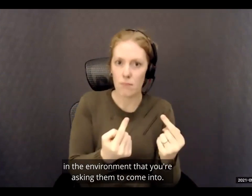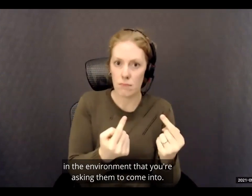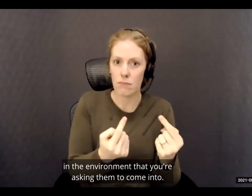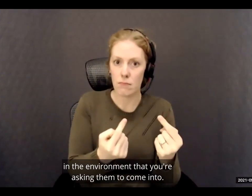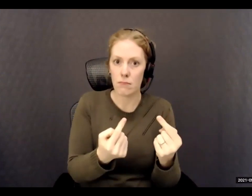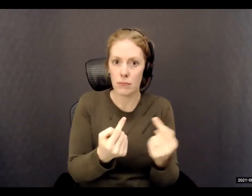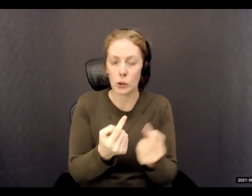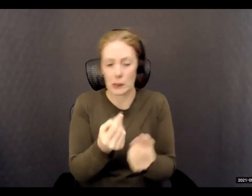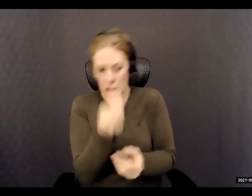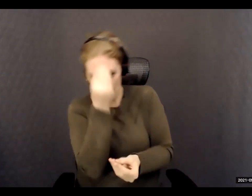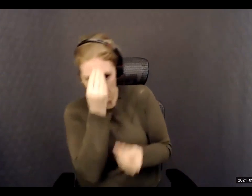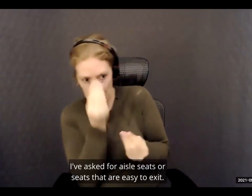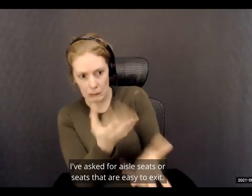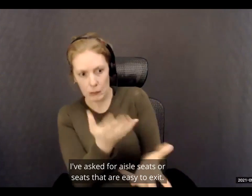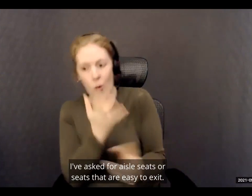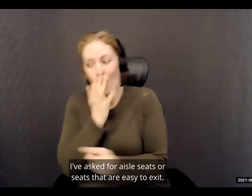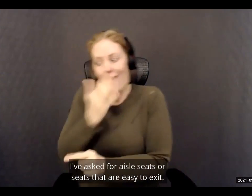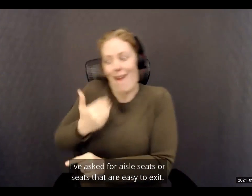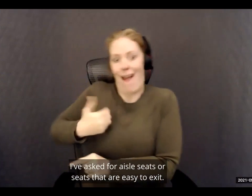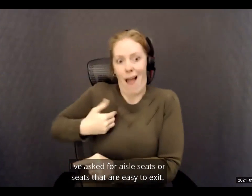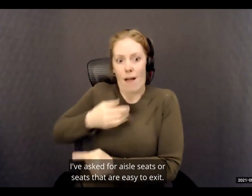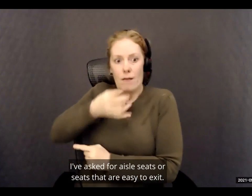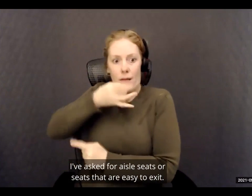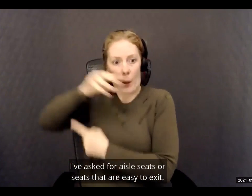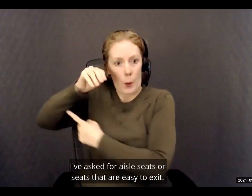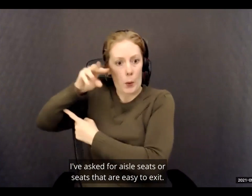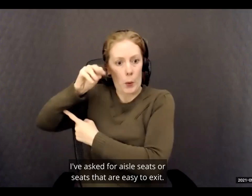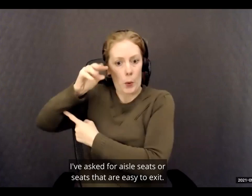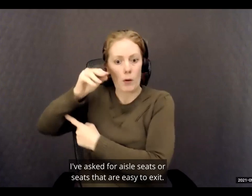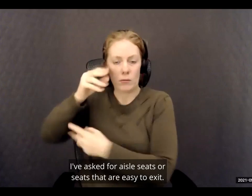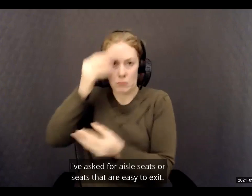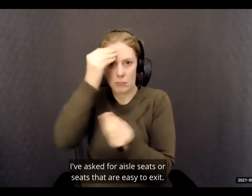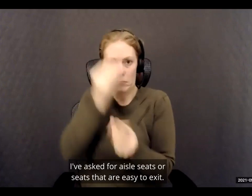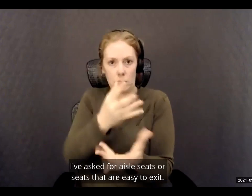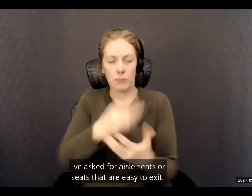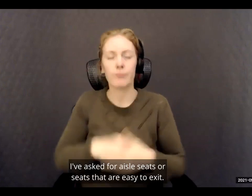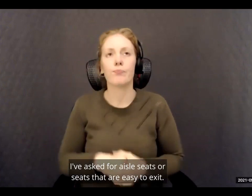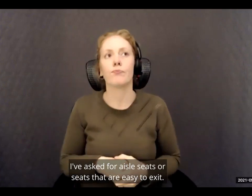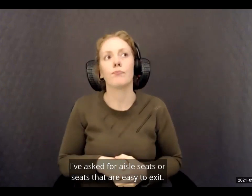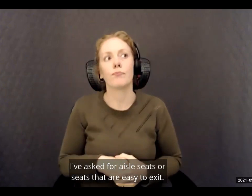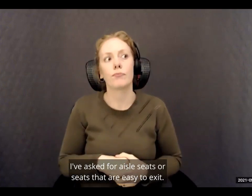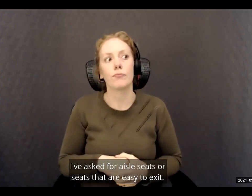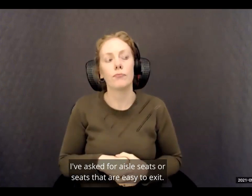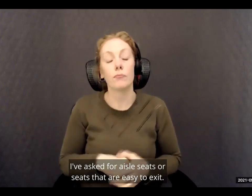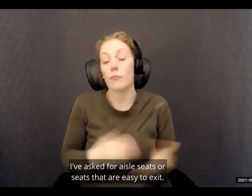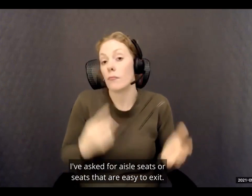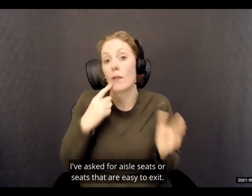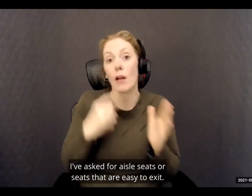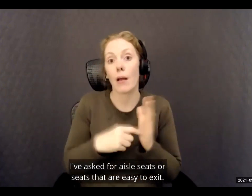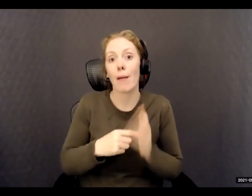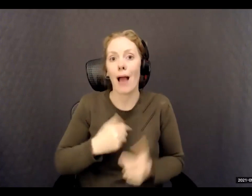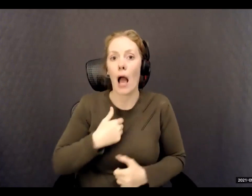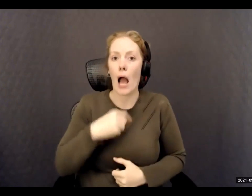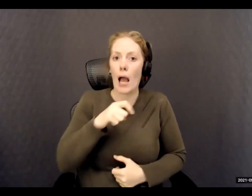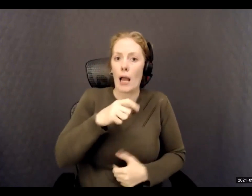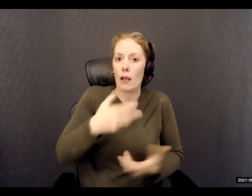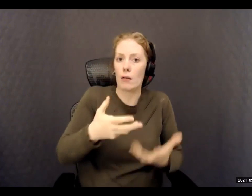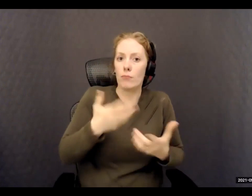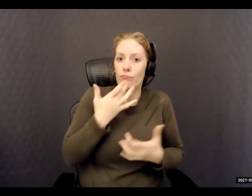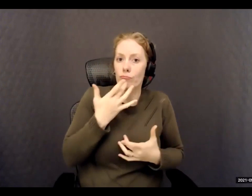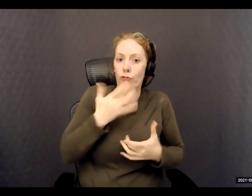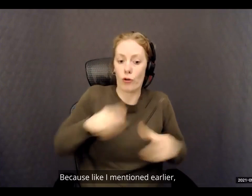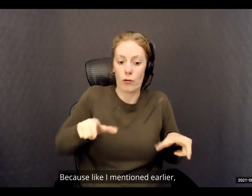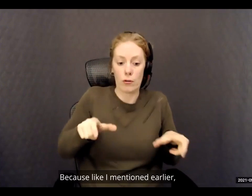come into. I've asked for aisle seats or seats that are easy to